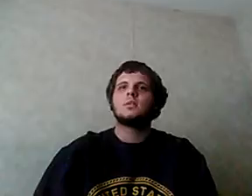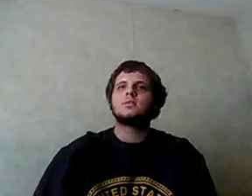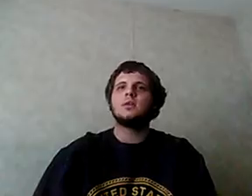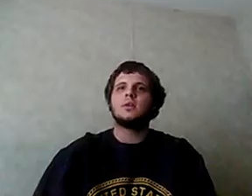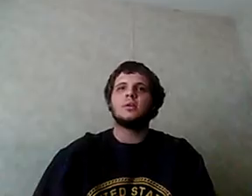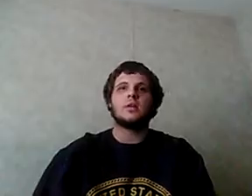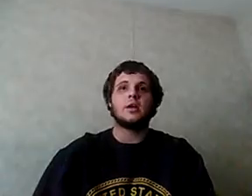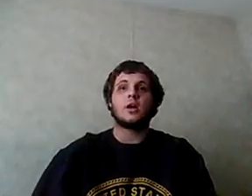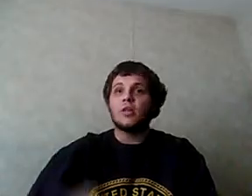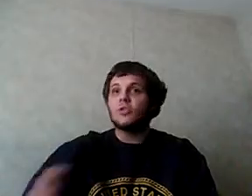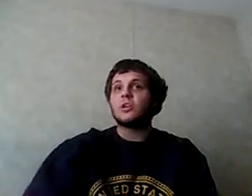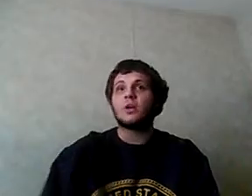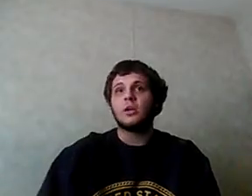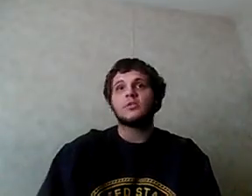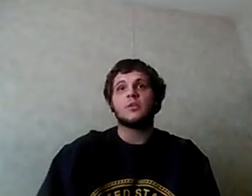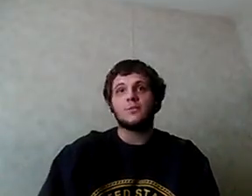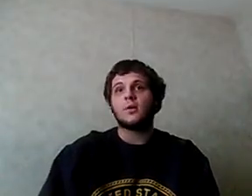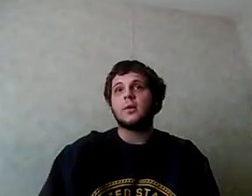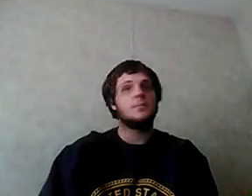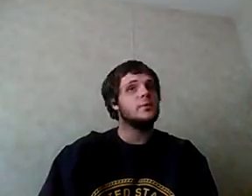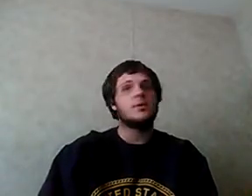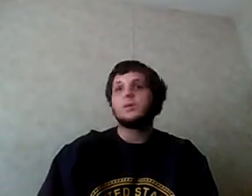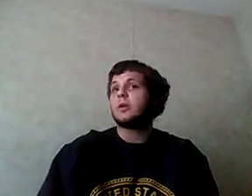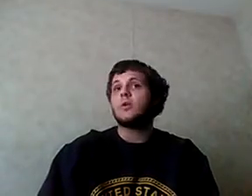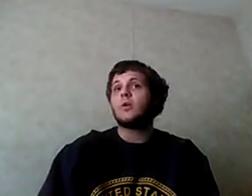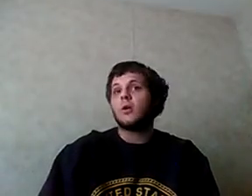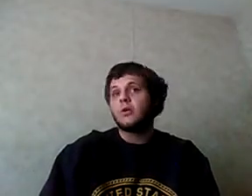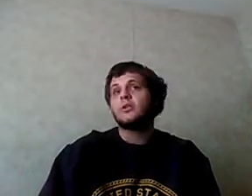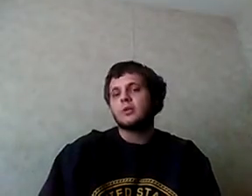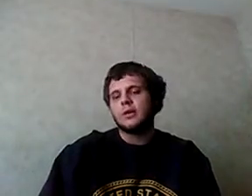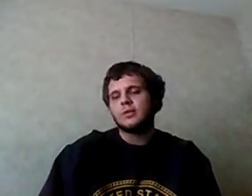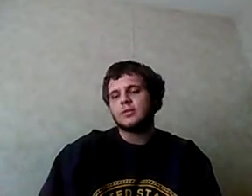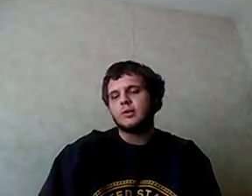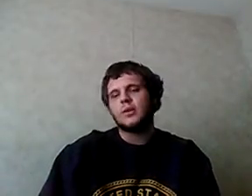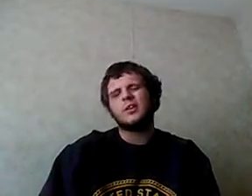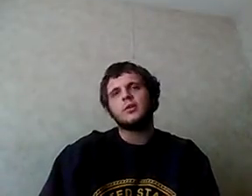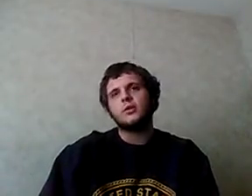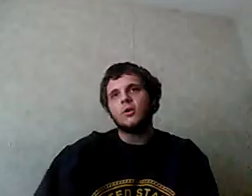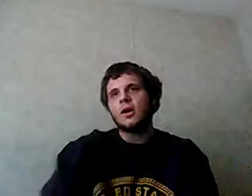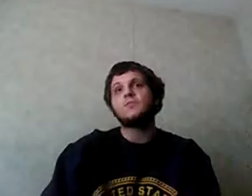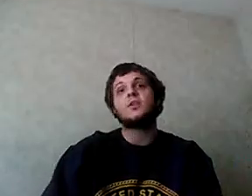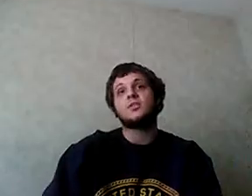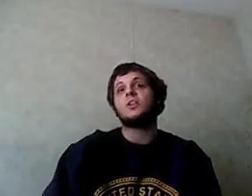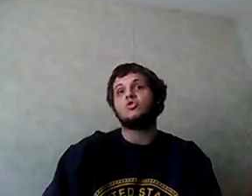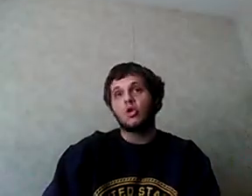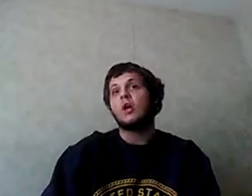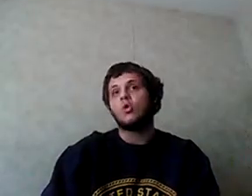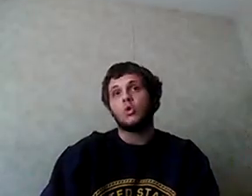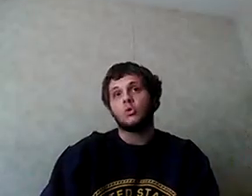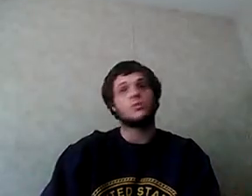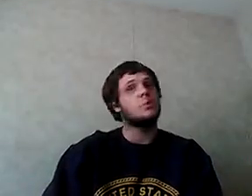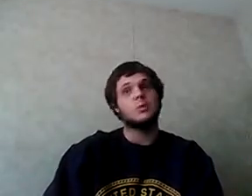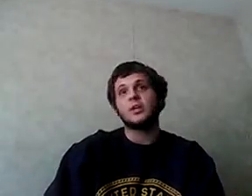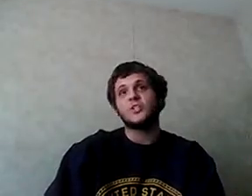let's see here, like other tier 90 stuff, alright? I don't know all the tier 90 stuff, like, you don't have things like Dragors coming at